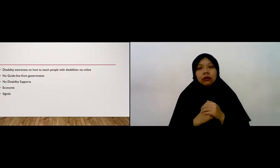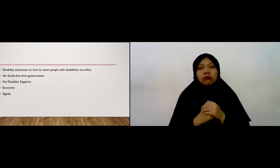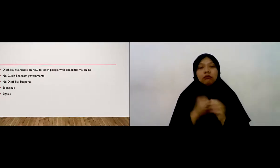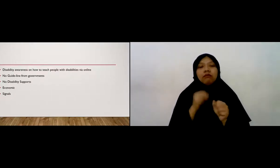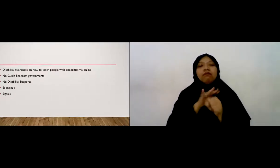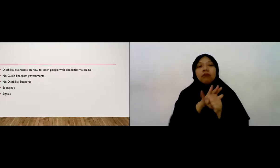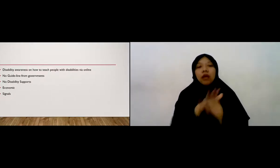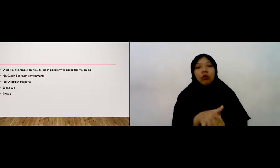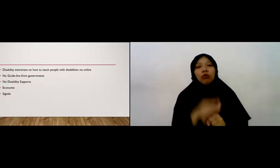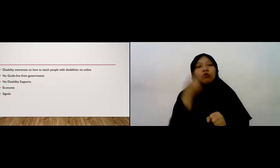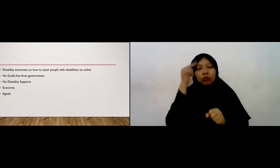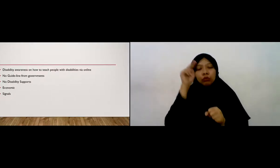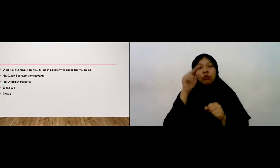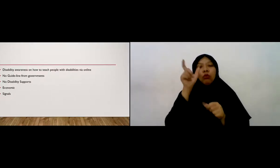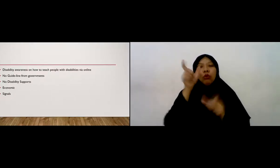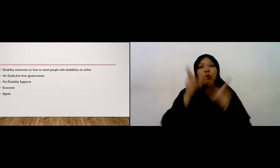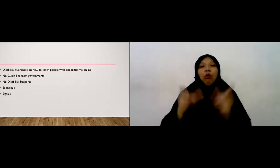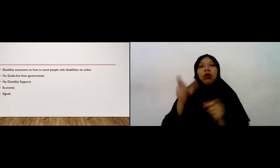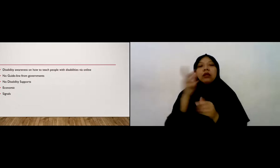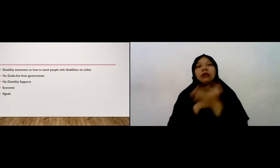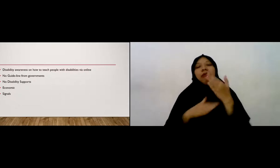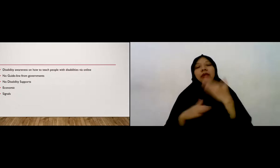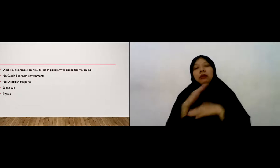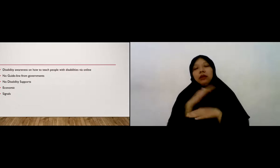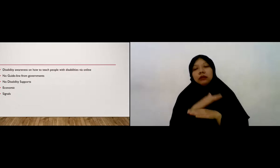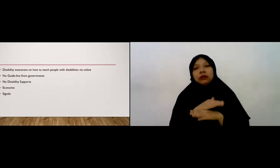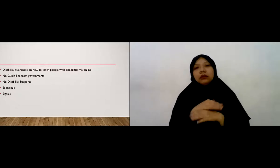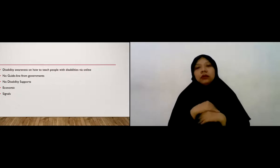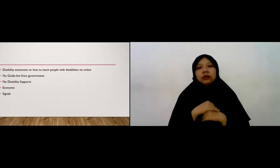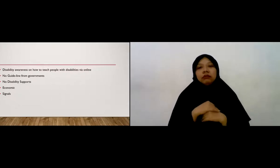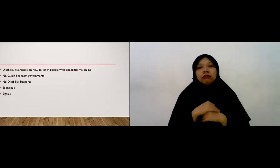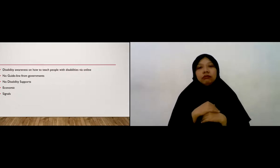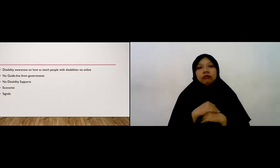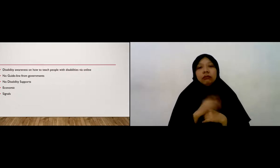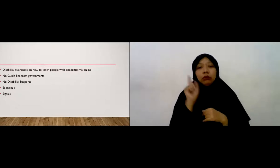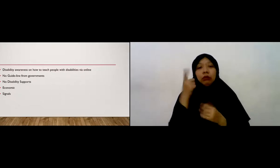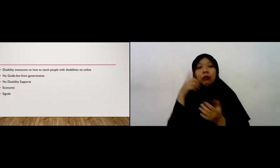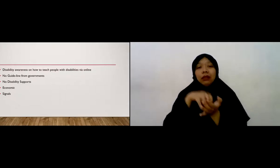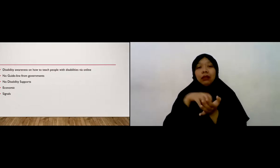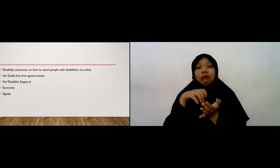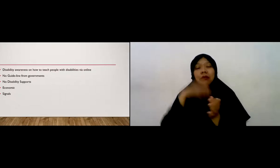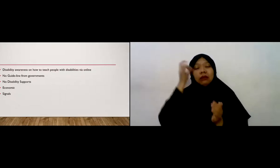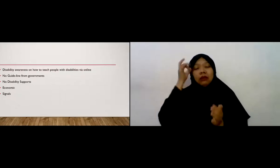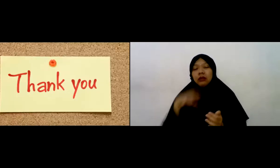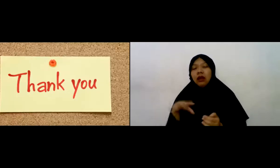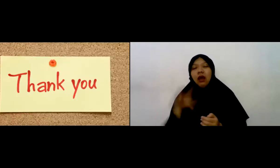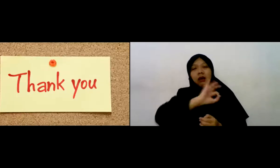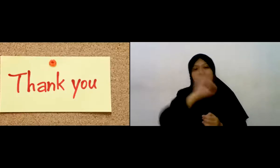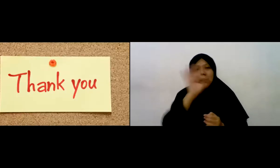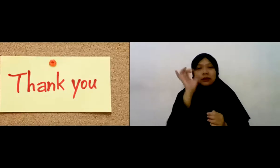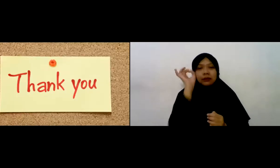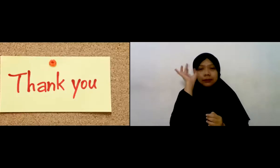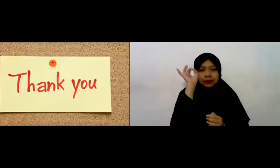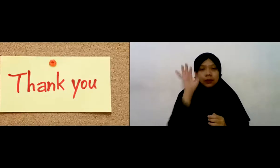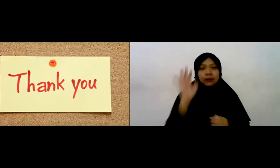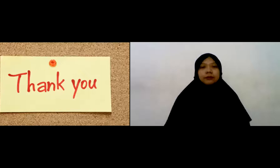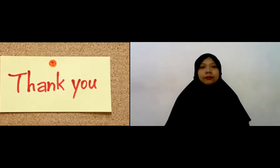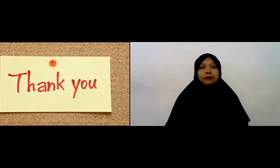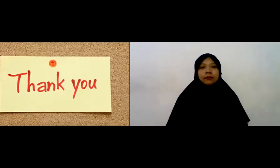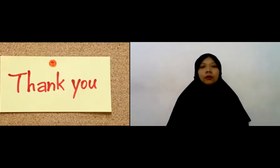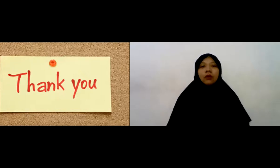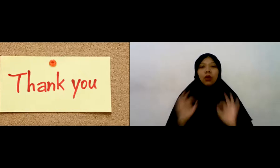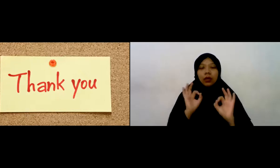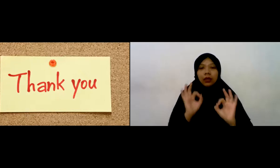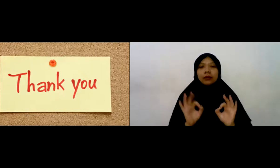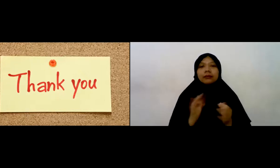disability, especially for students with disabilities living in rural area. They don't have internet connection. So thank you so much,